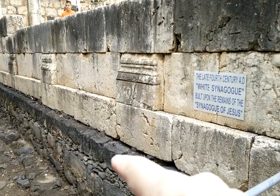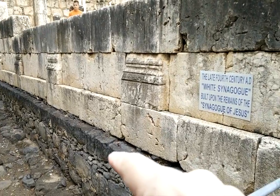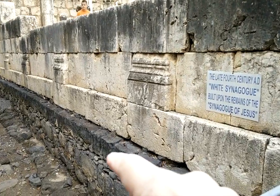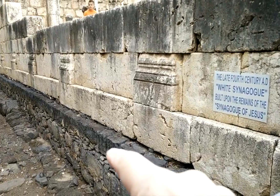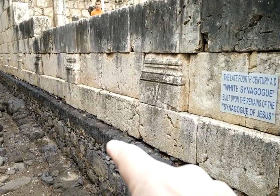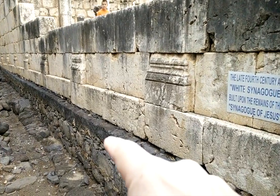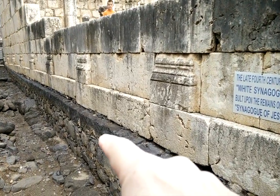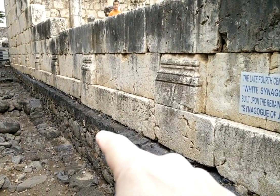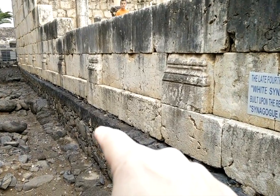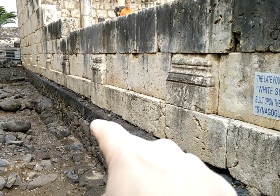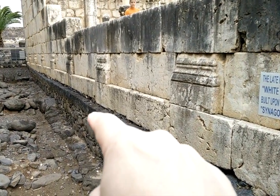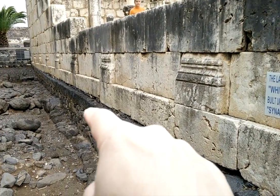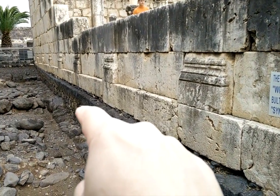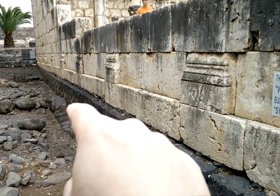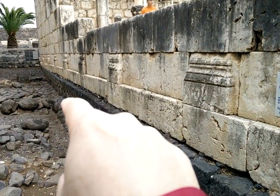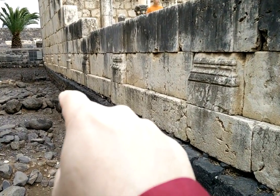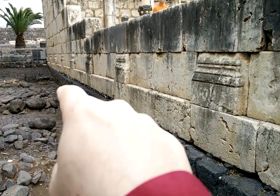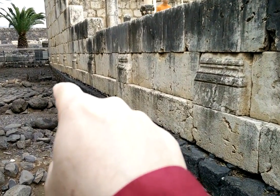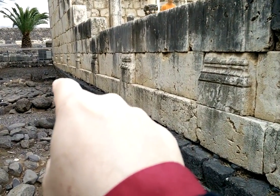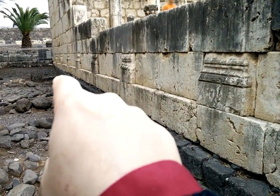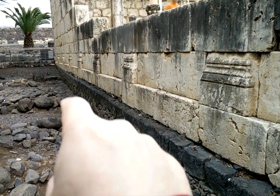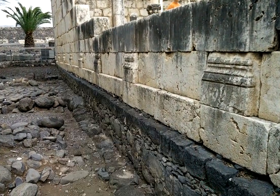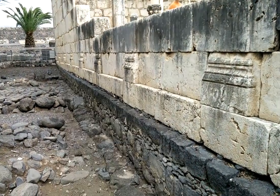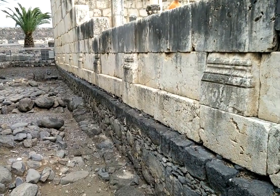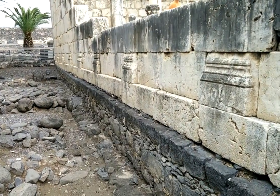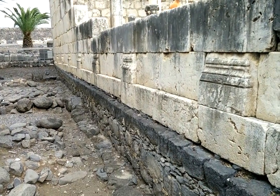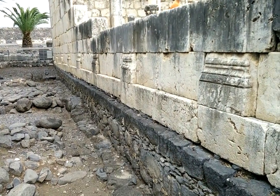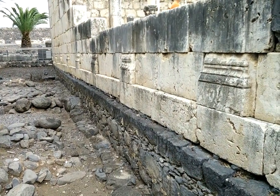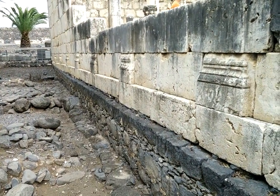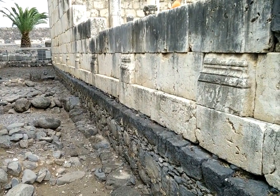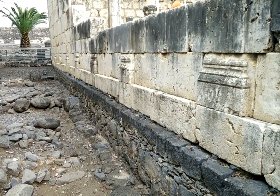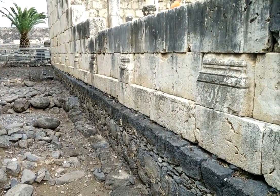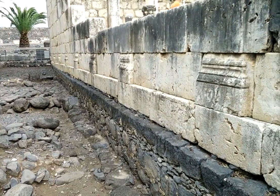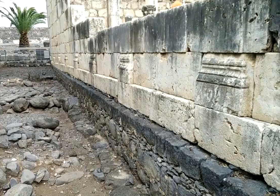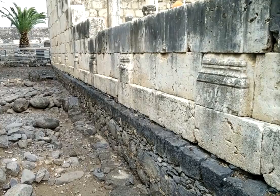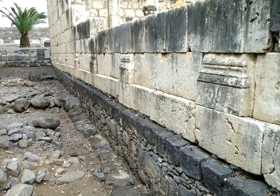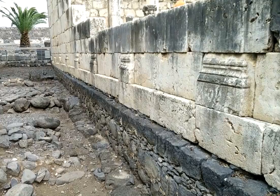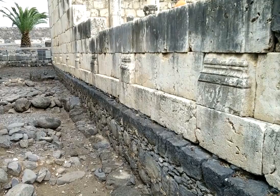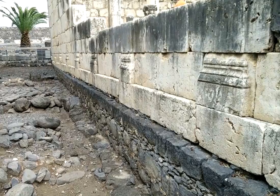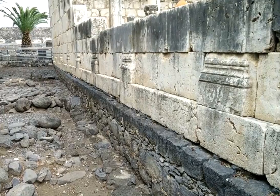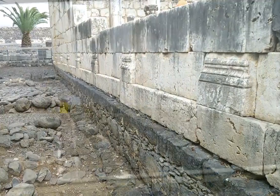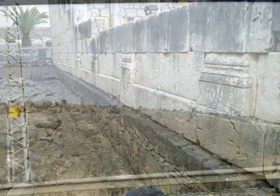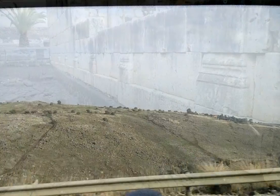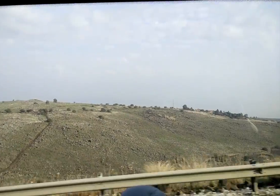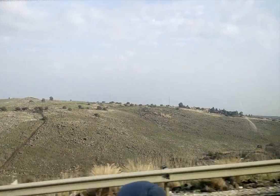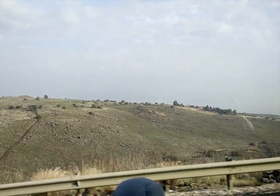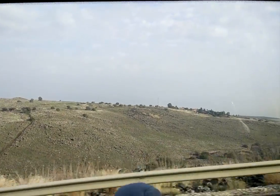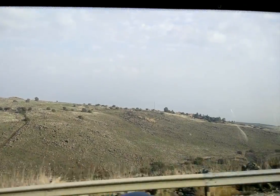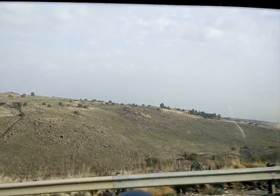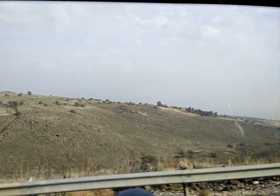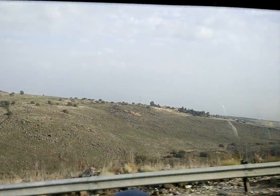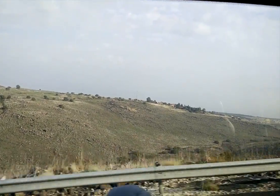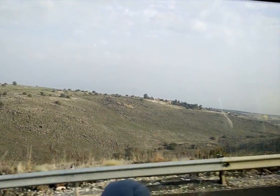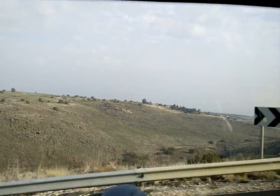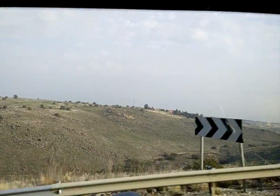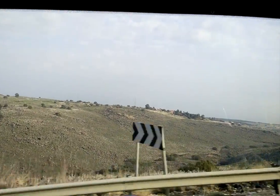below. That's where Jesus, the synagogue in which Jesus worshiped would have been.